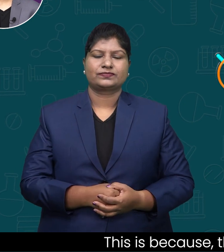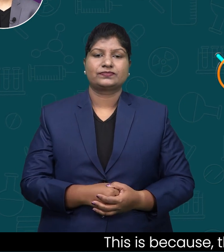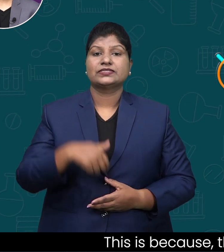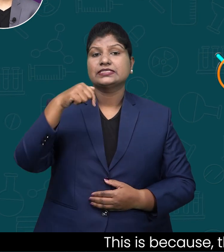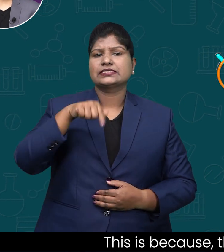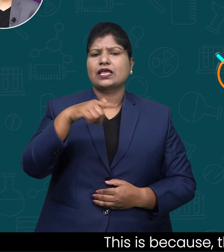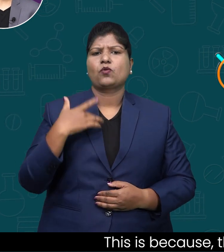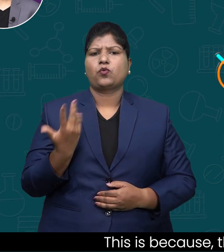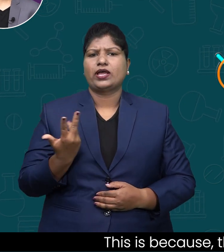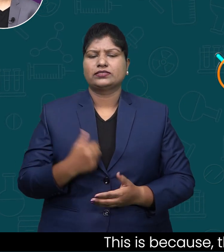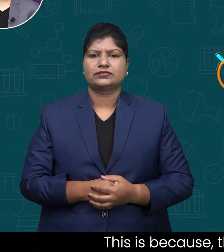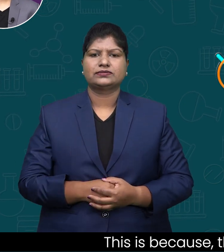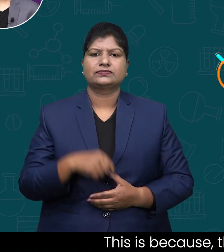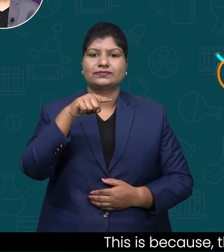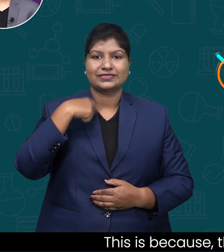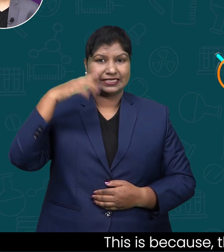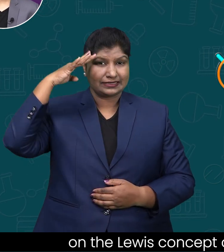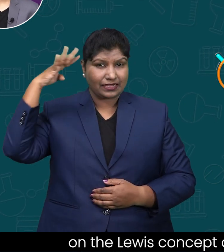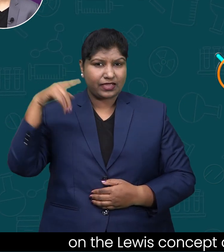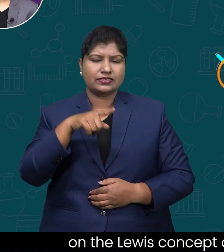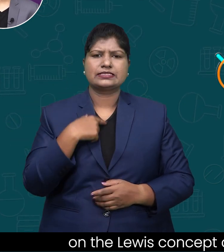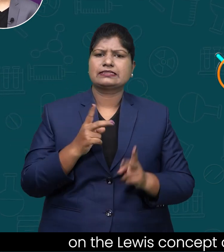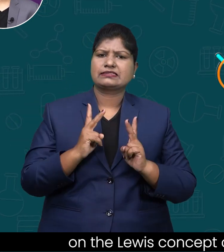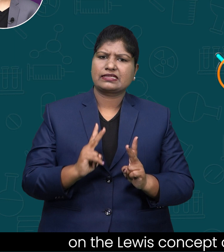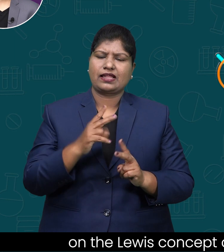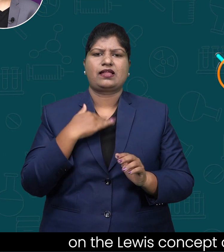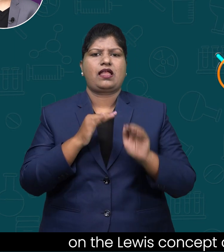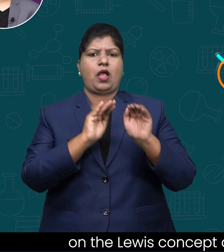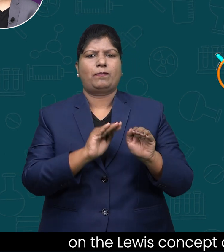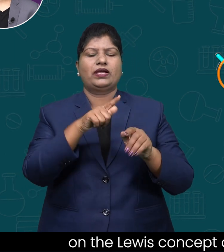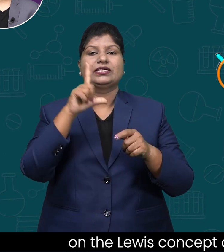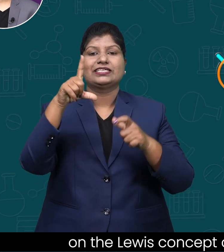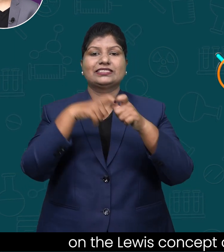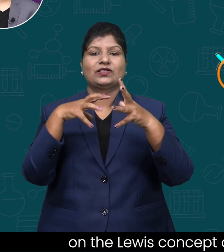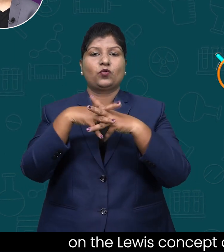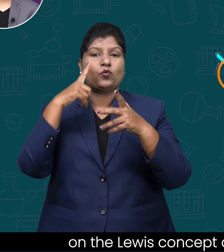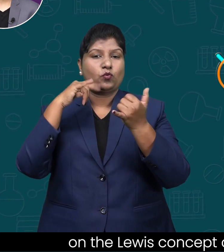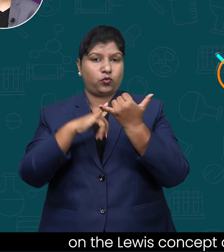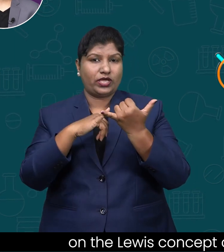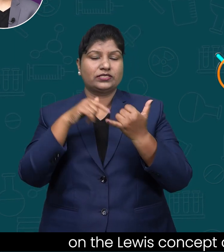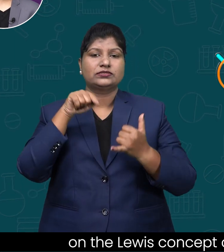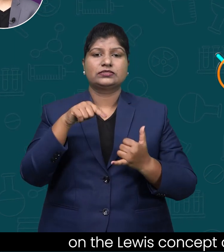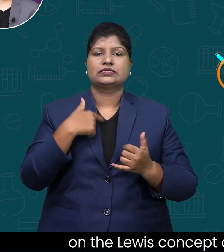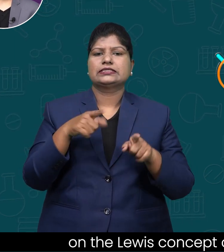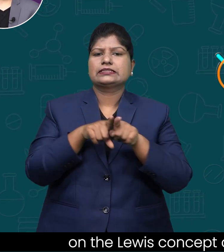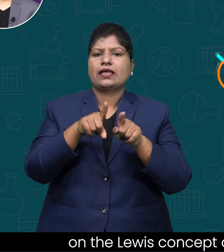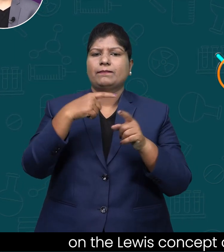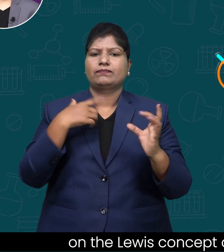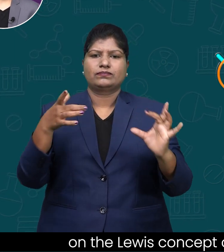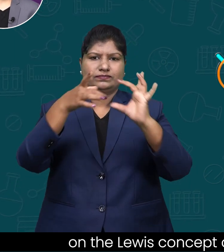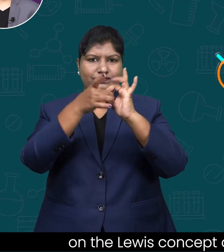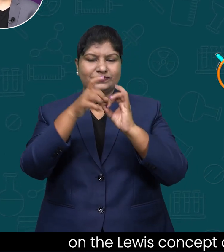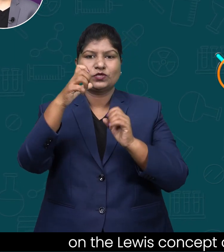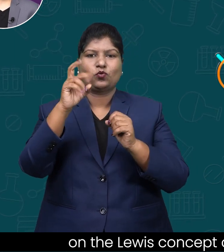This is because the theory still depends on the Lewis concept of covalent bond formation.